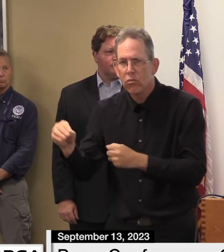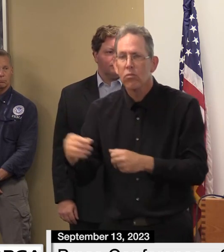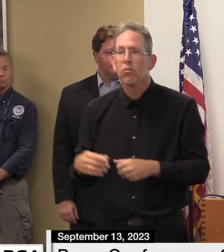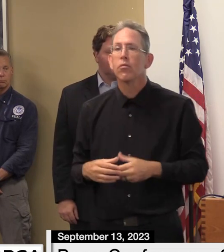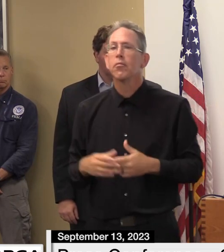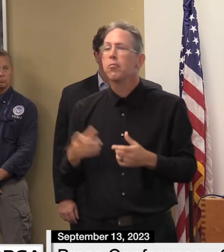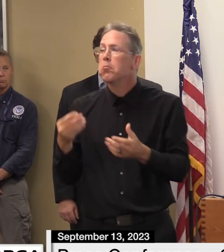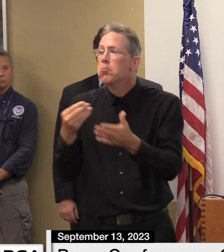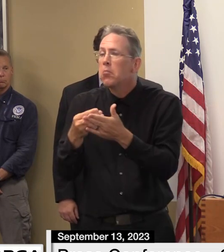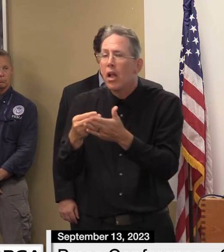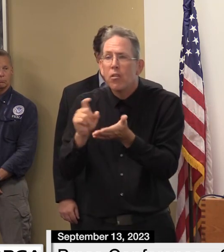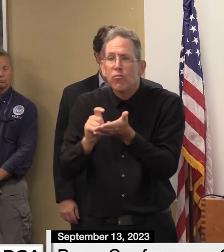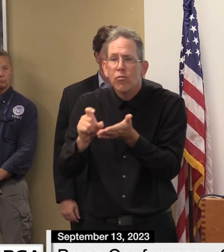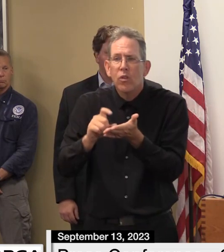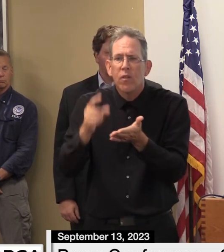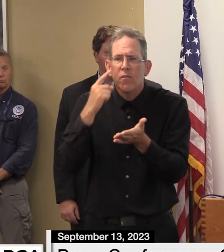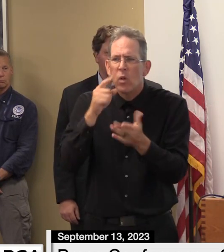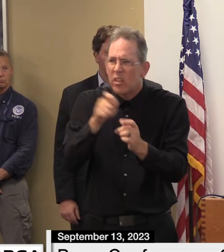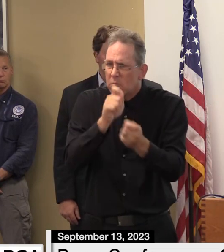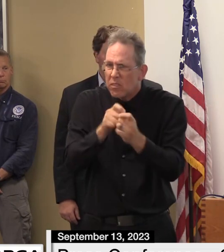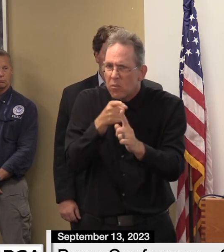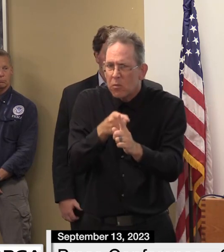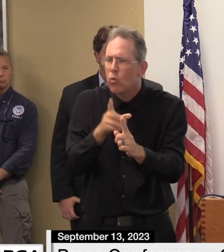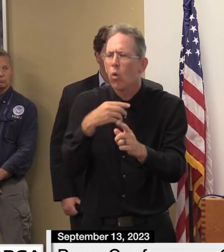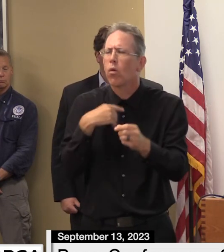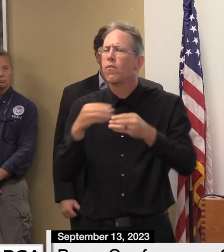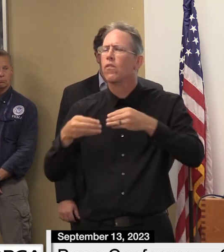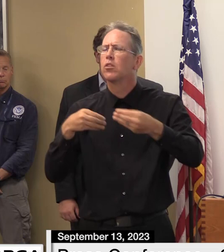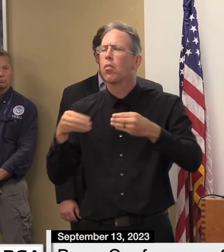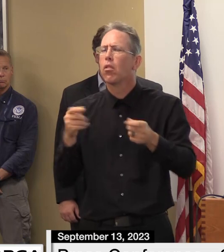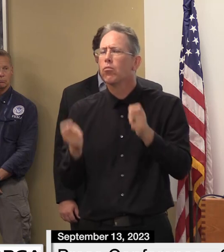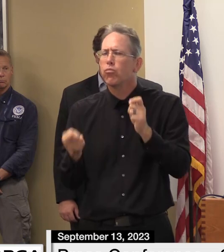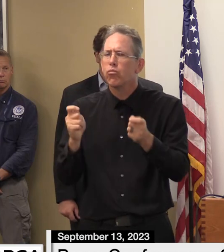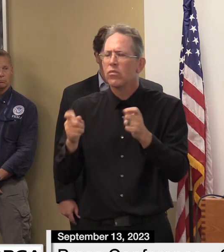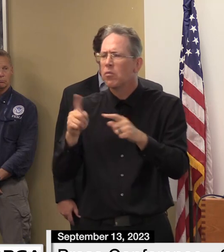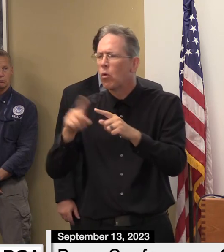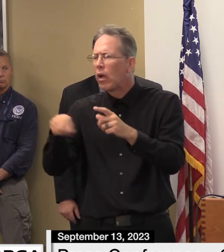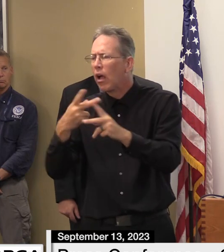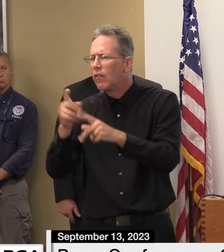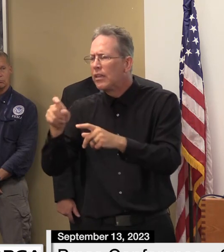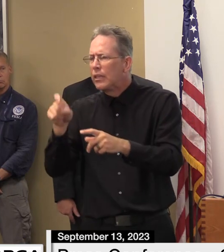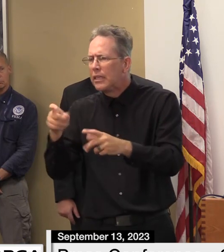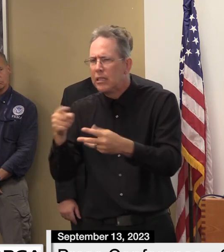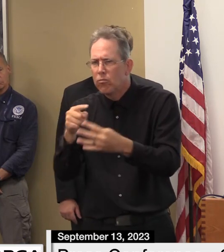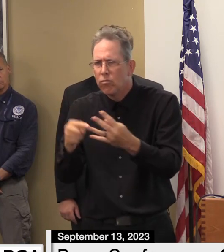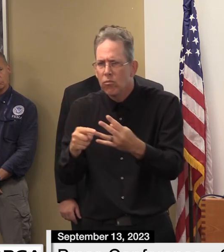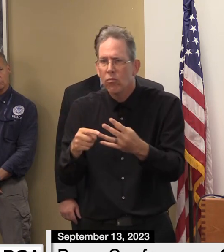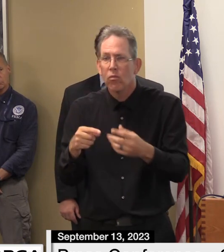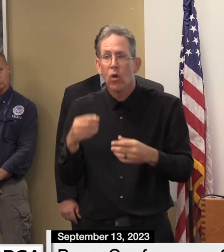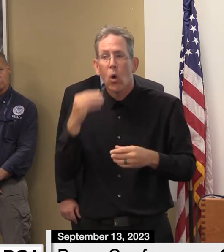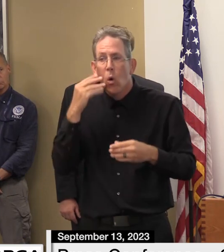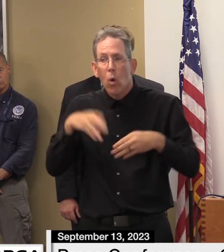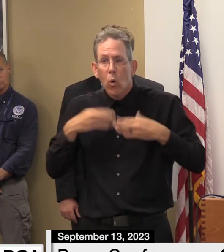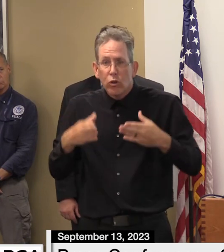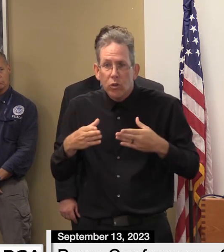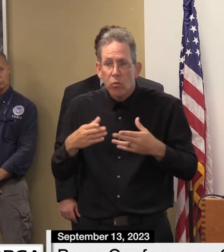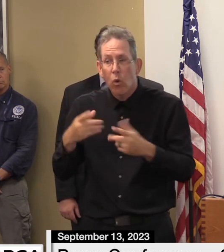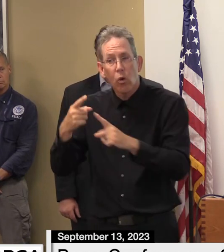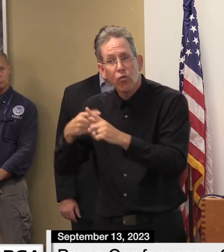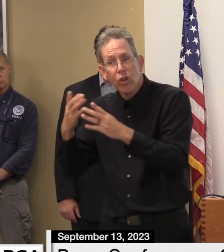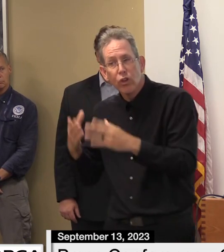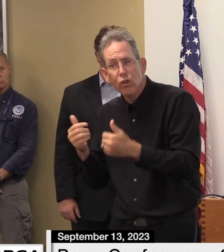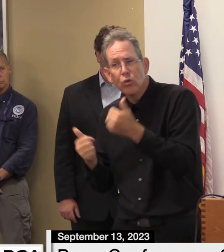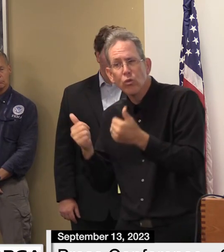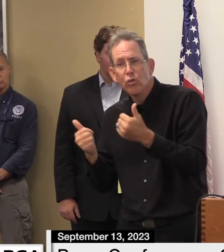responsive to market needs. It might flex a bit between the home ownership and rental and the types of loan products that we're